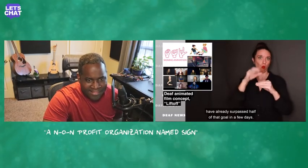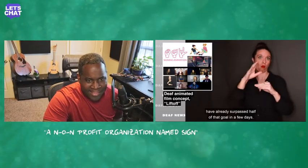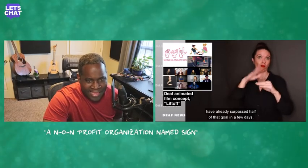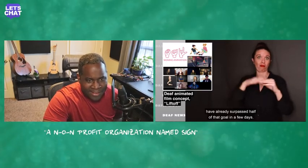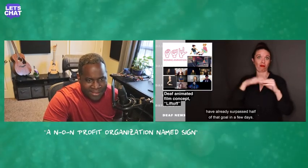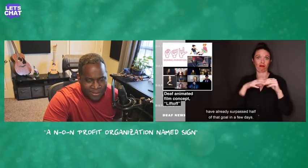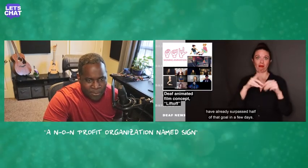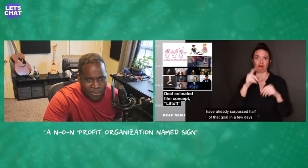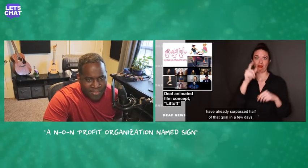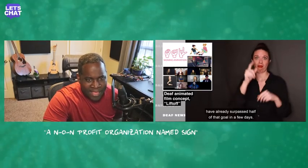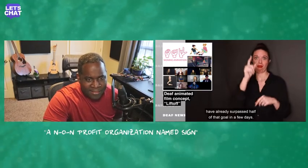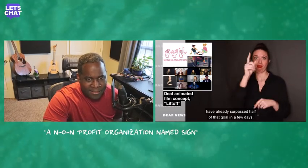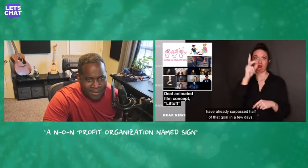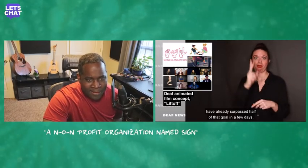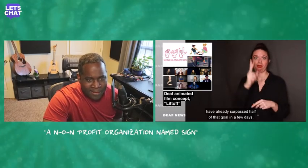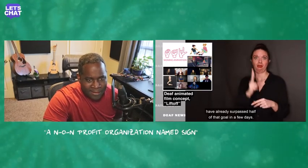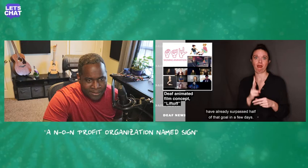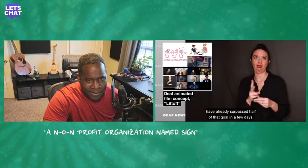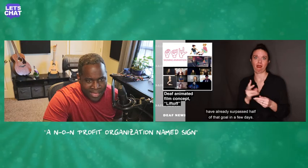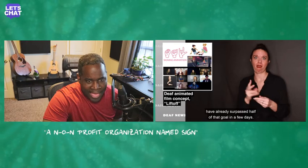Excess, succeed,